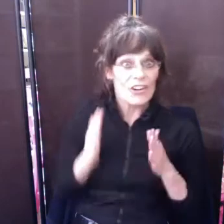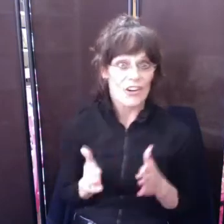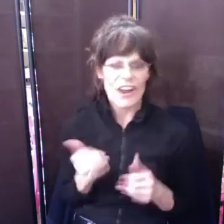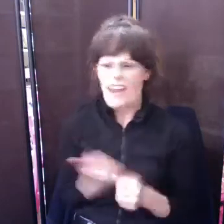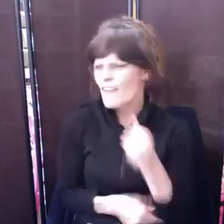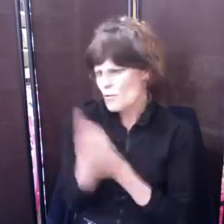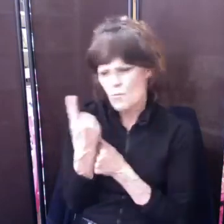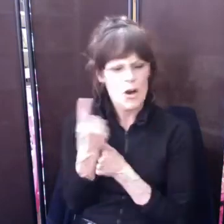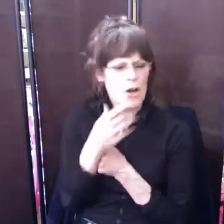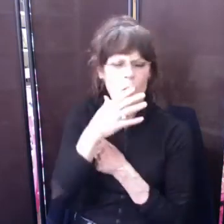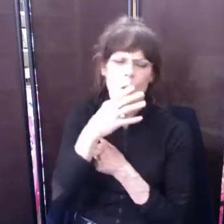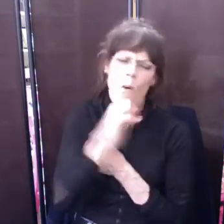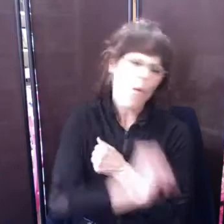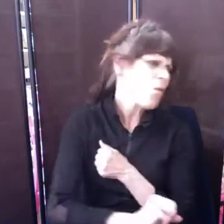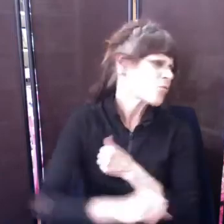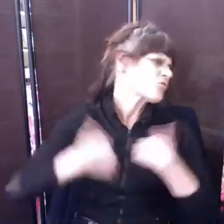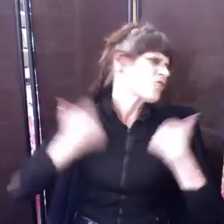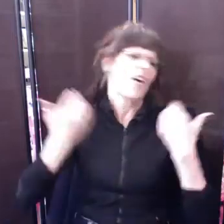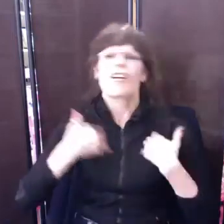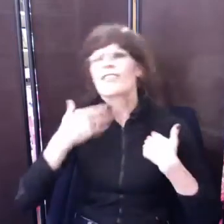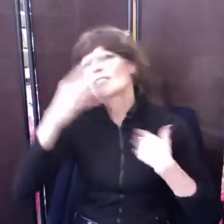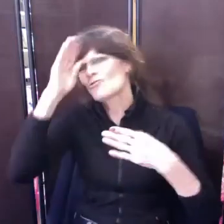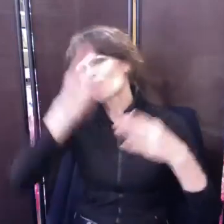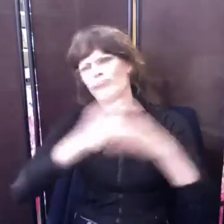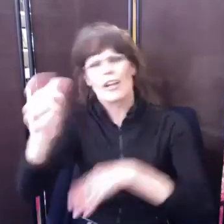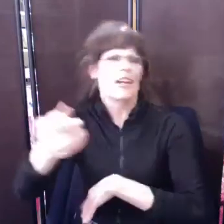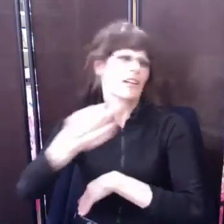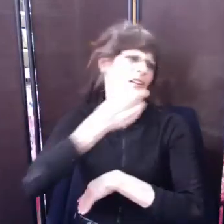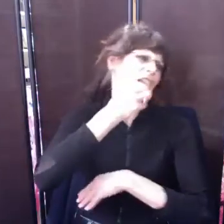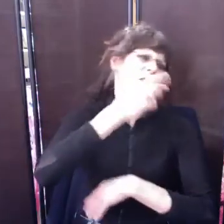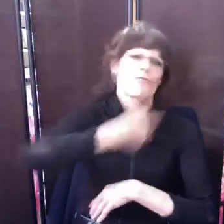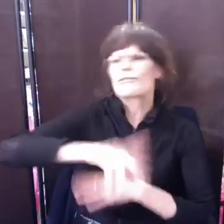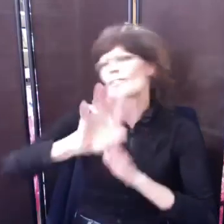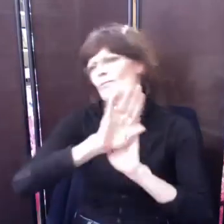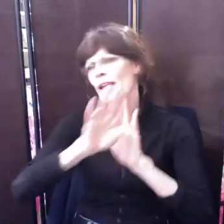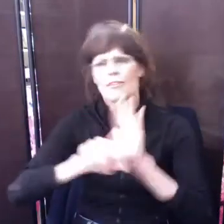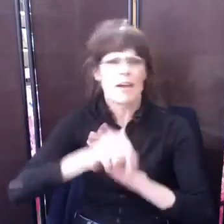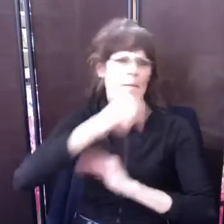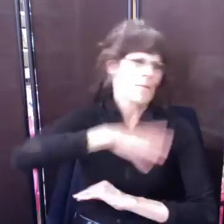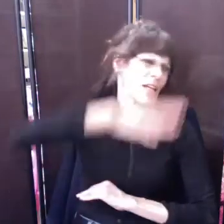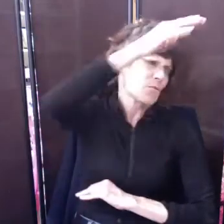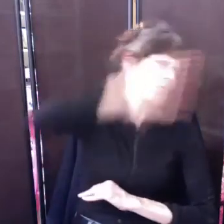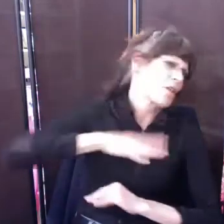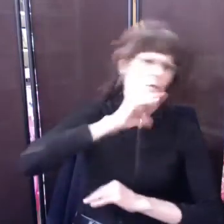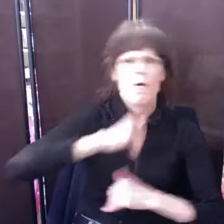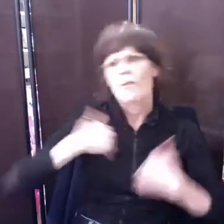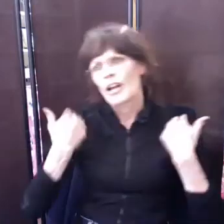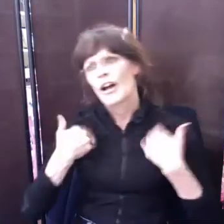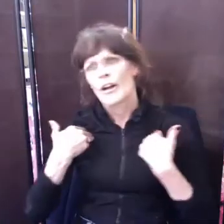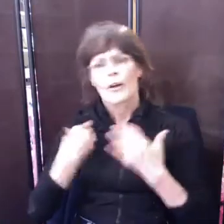gay, straight, every ethnicity, every religious background, men, women, I mean, old, young, rich, poor, everybody came to Wilshire. I mean, it was a